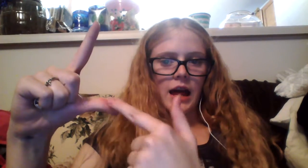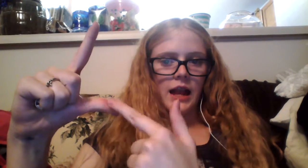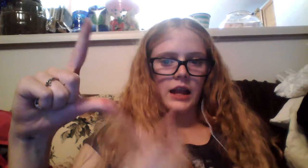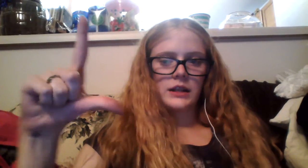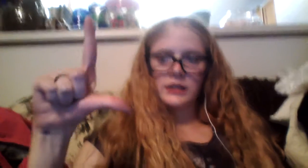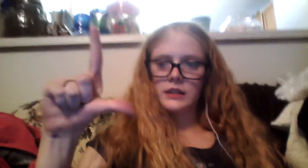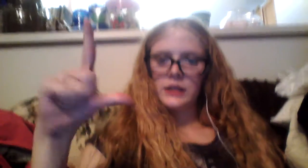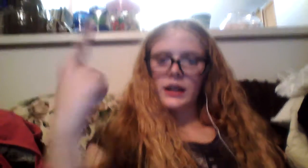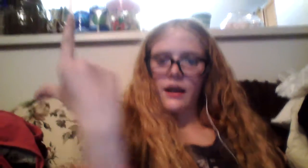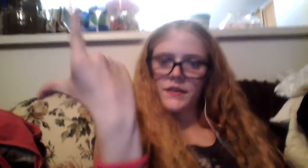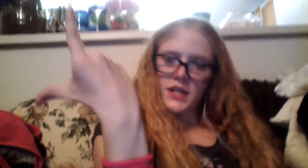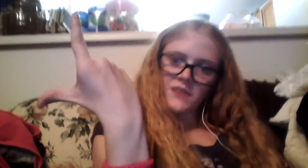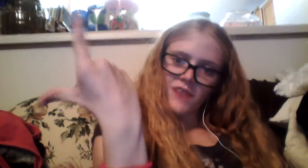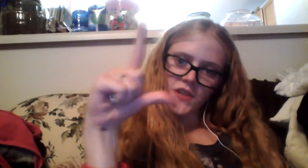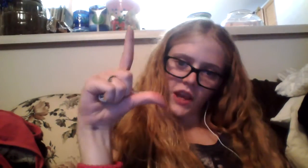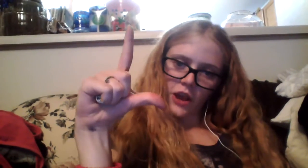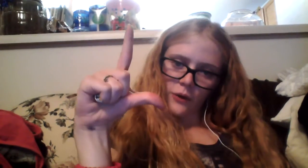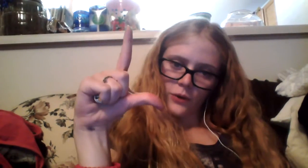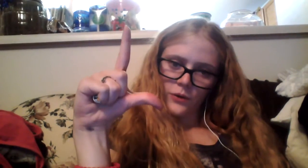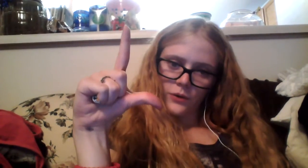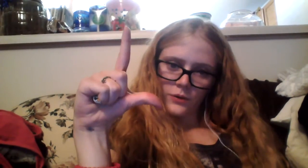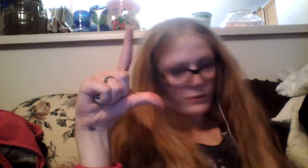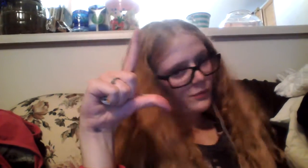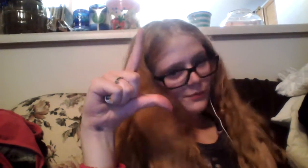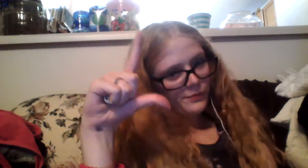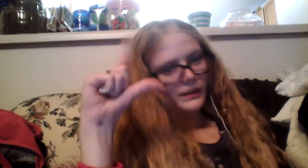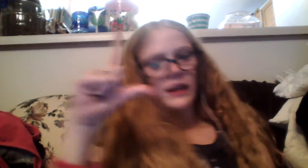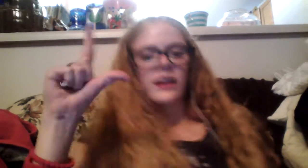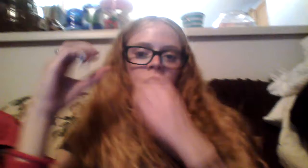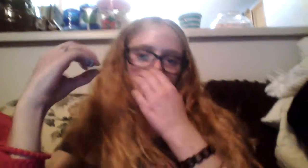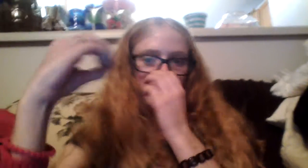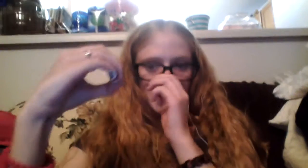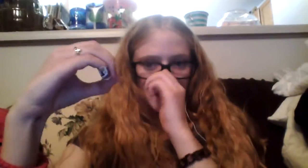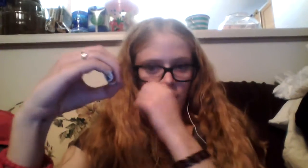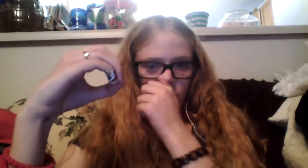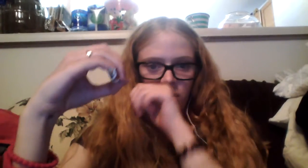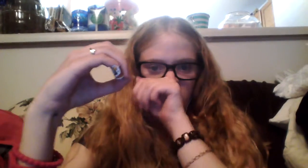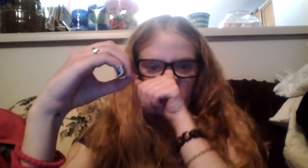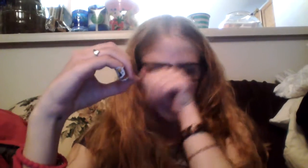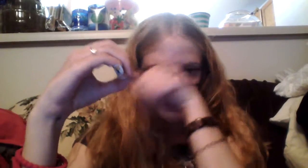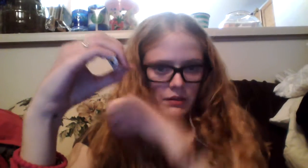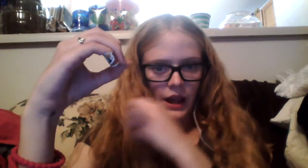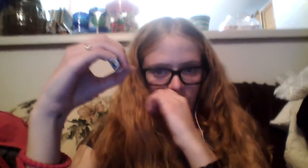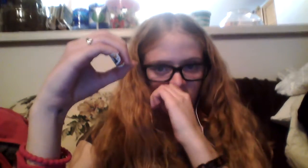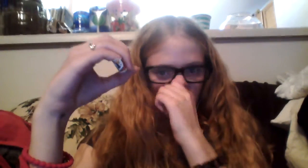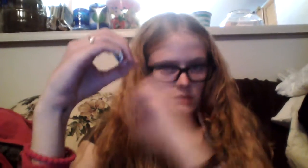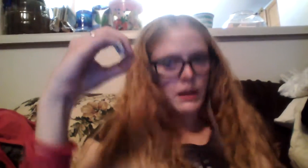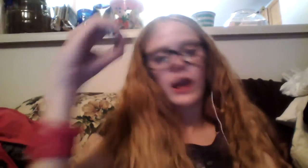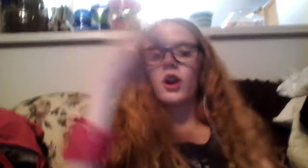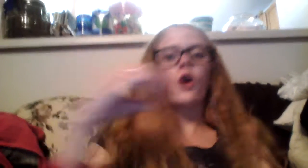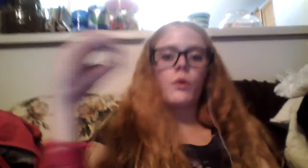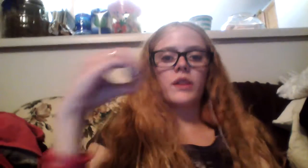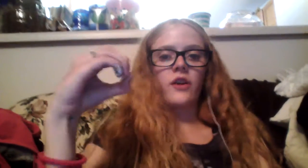L, have this facing you. And this is O. Same thing. Just make an O with your